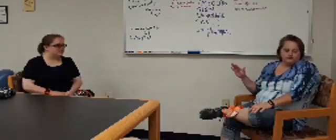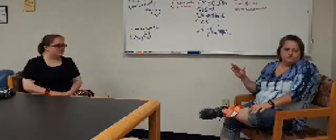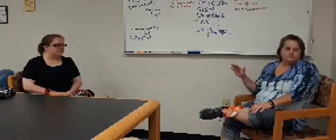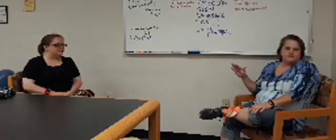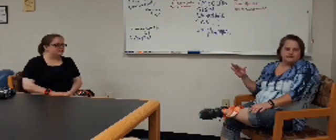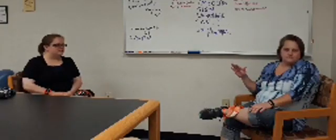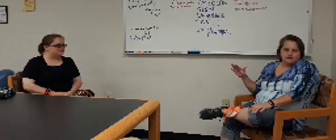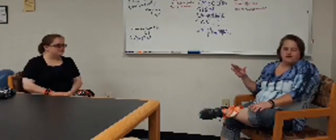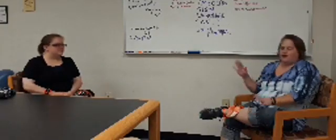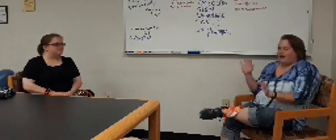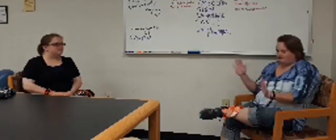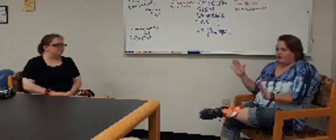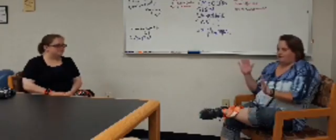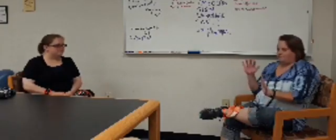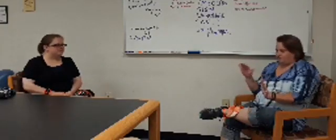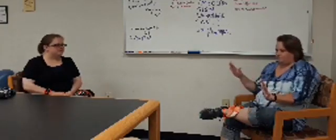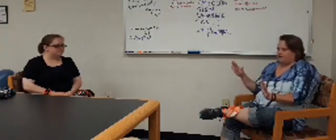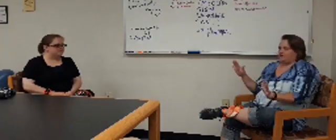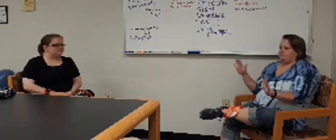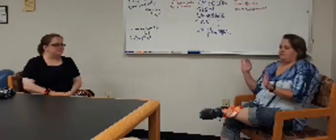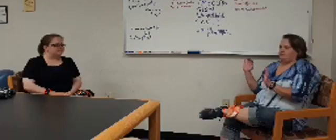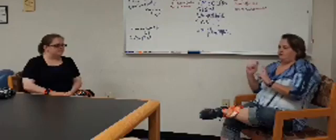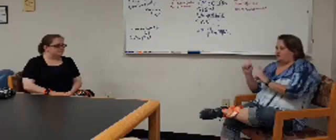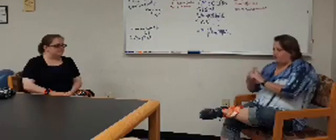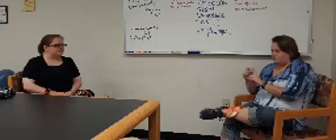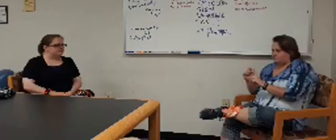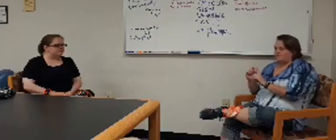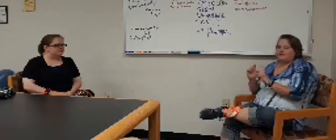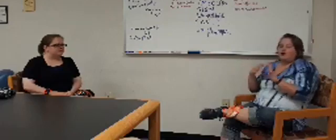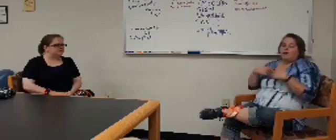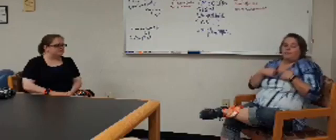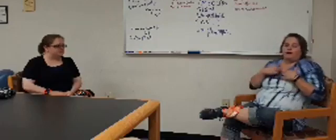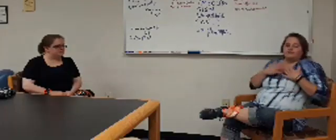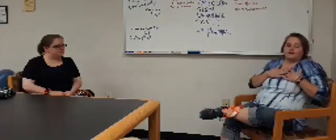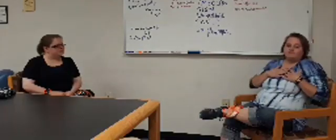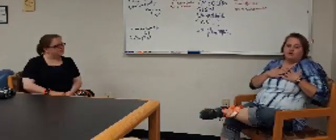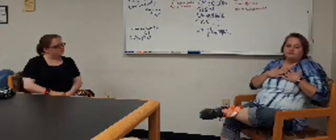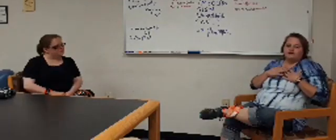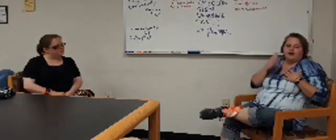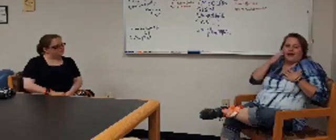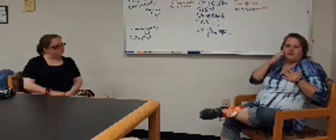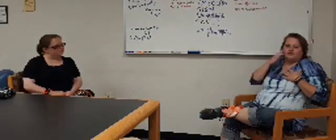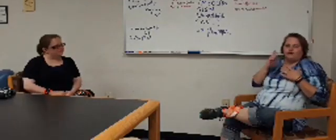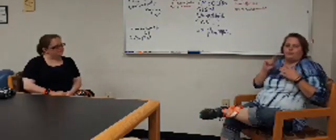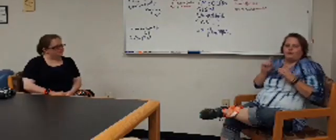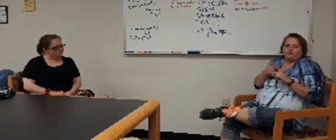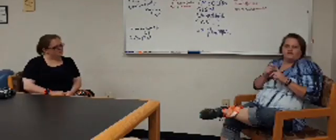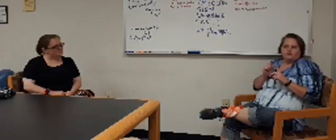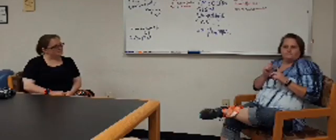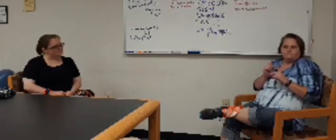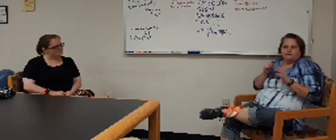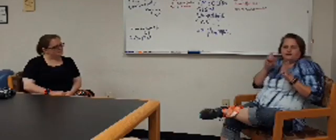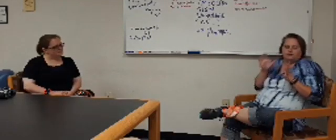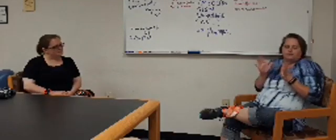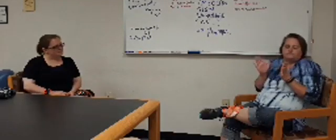think I have to feel your name. Where you from? Well, deaf culture like to know where you're from because we're so